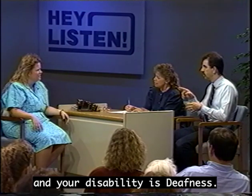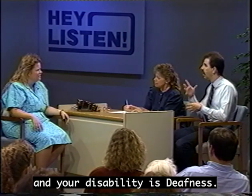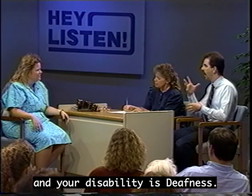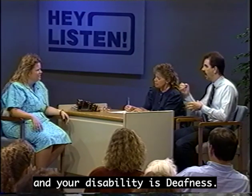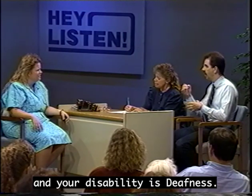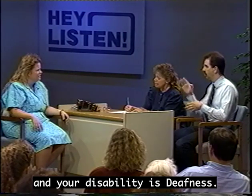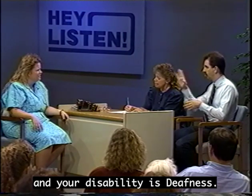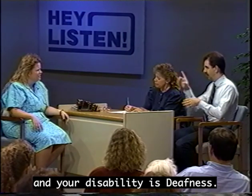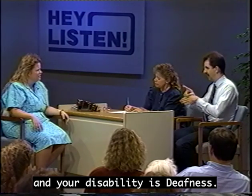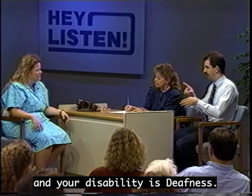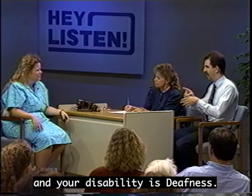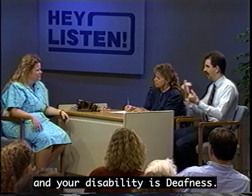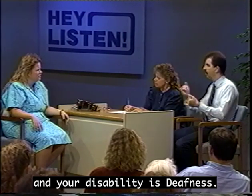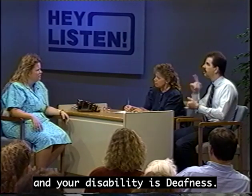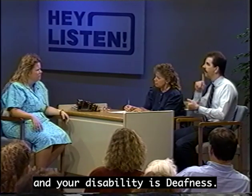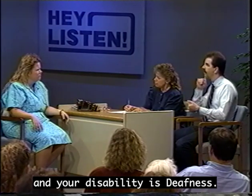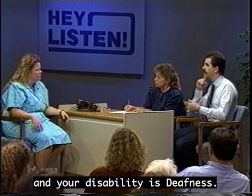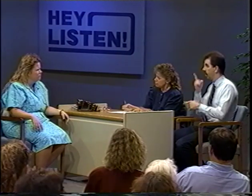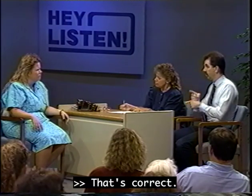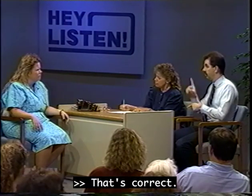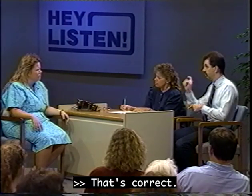and your disability is deafness.